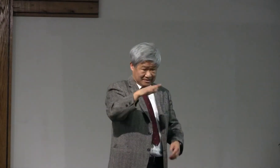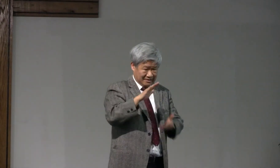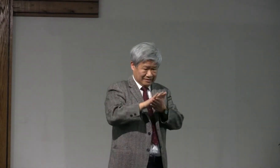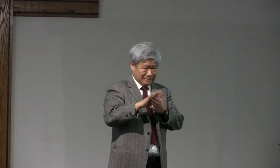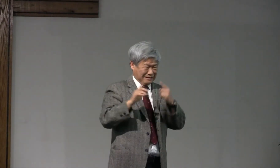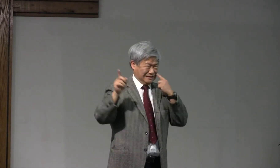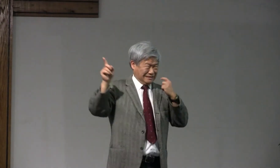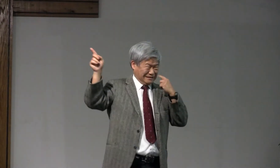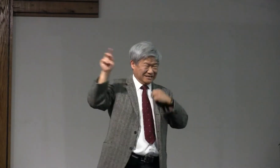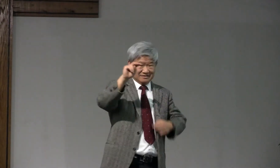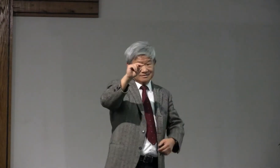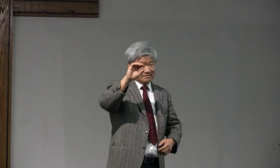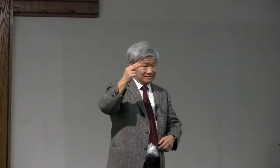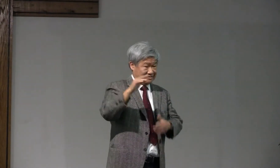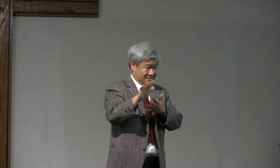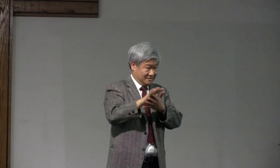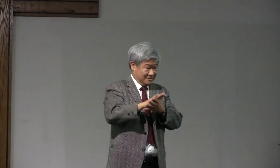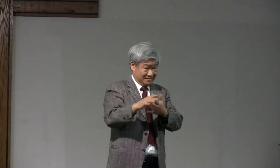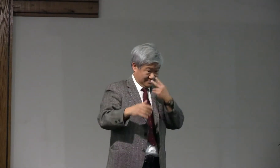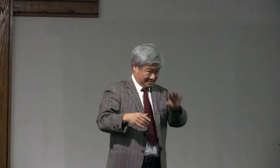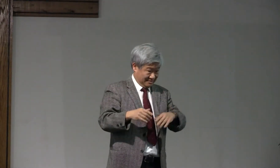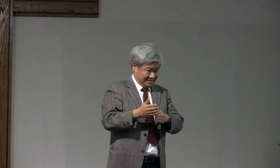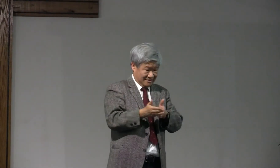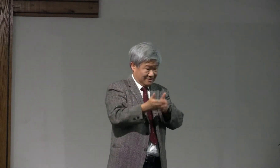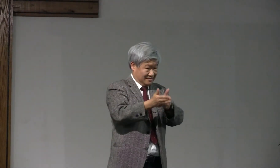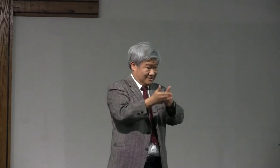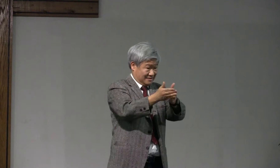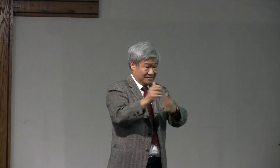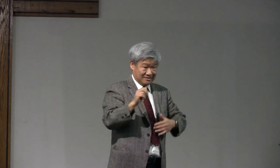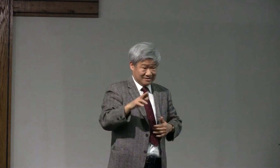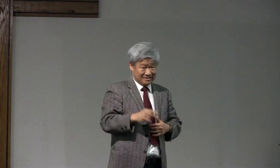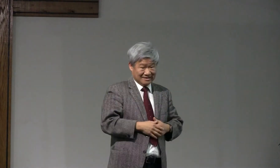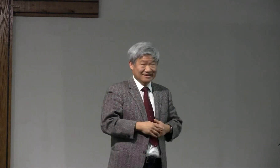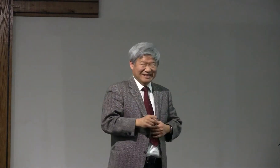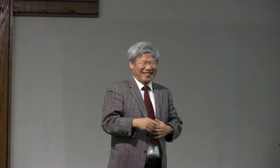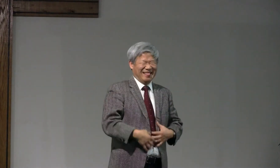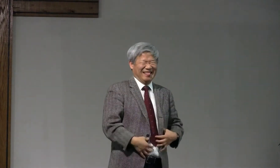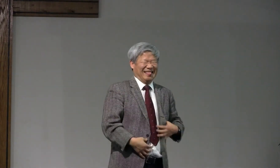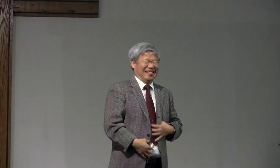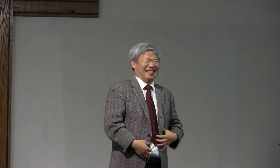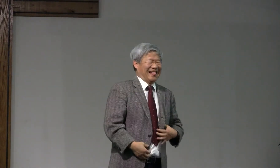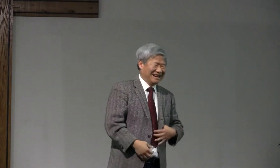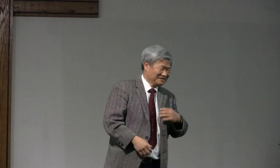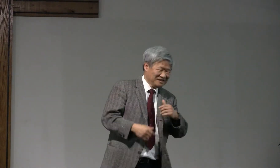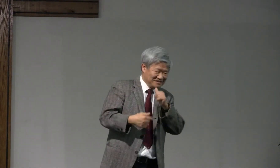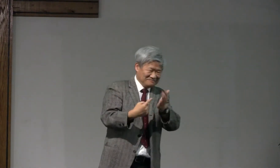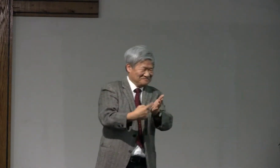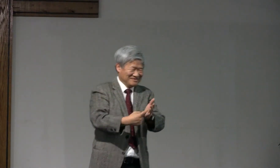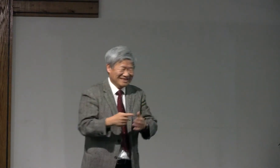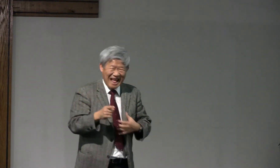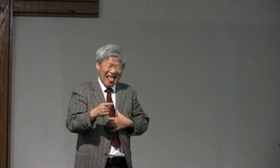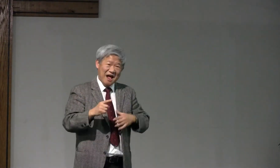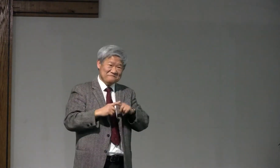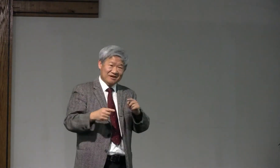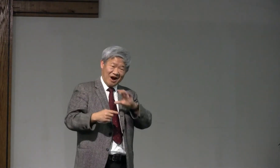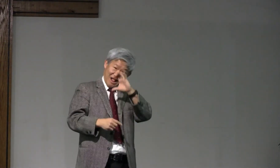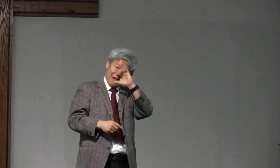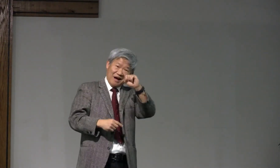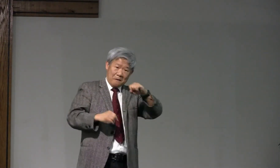Noah. You may have seen the movie that came out recently about Noah. It's kind of disgusting. We won't talk about that,